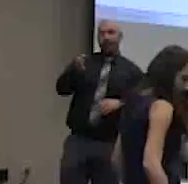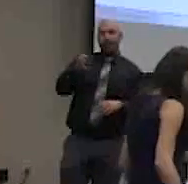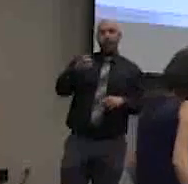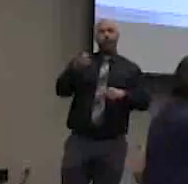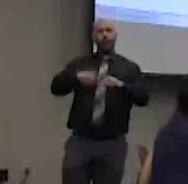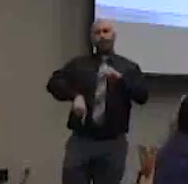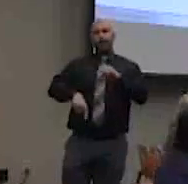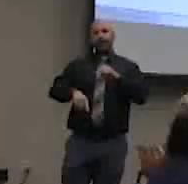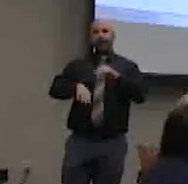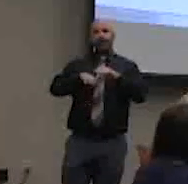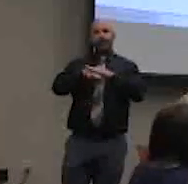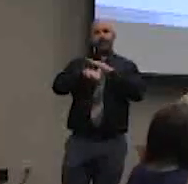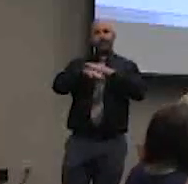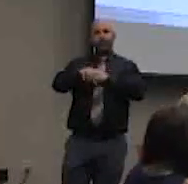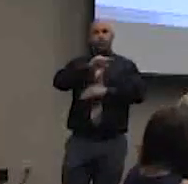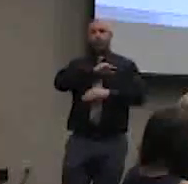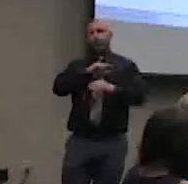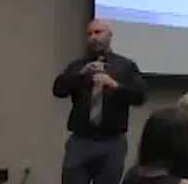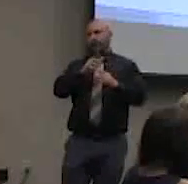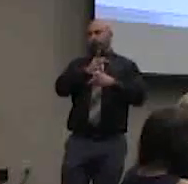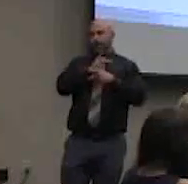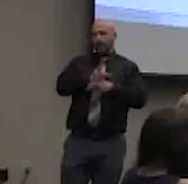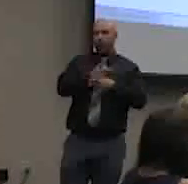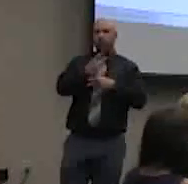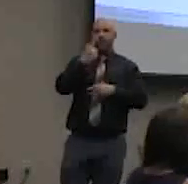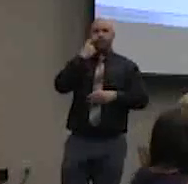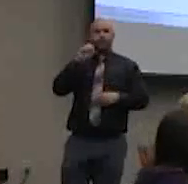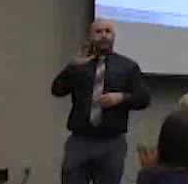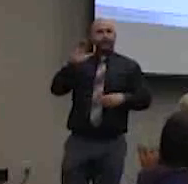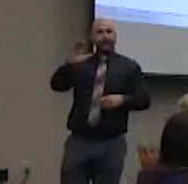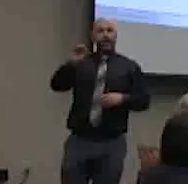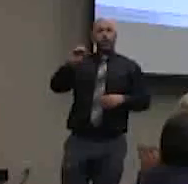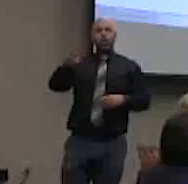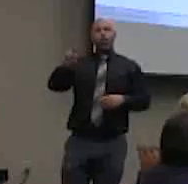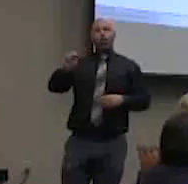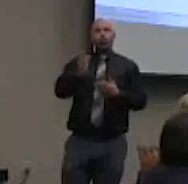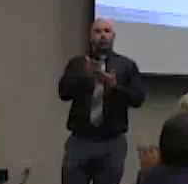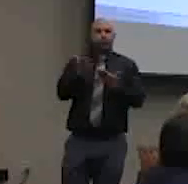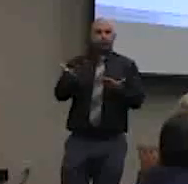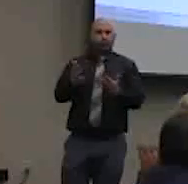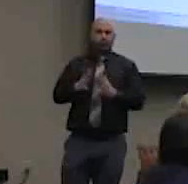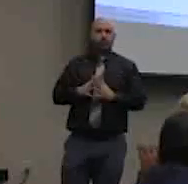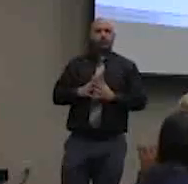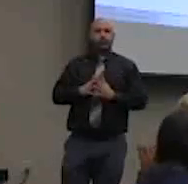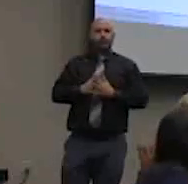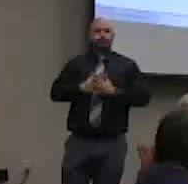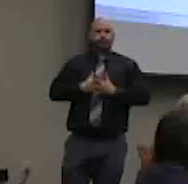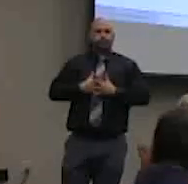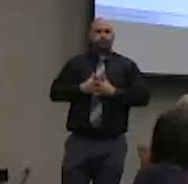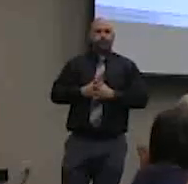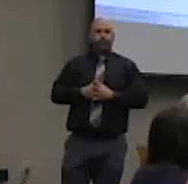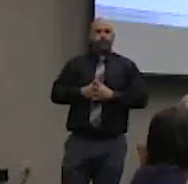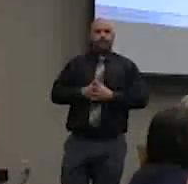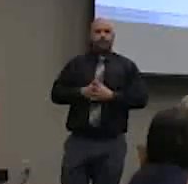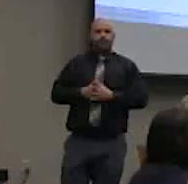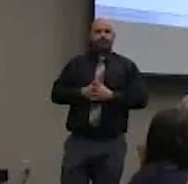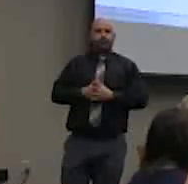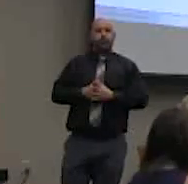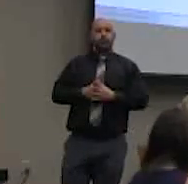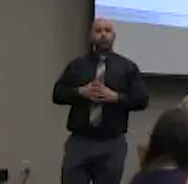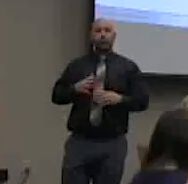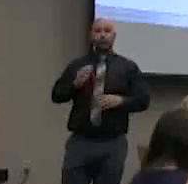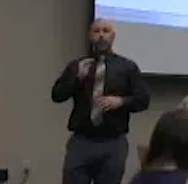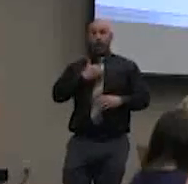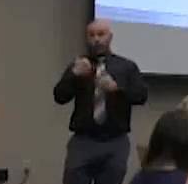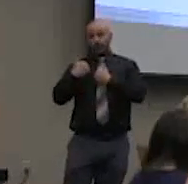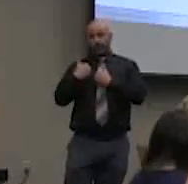they can't access that quality care because of their own resources. And so I think it's up to us at the local level to